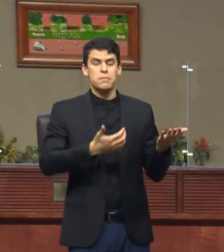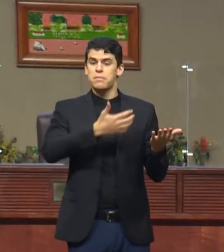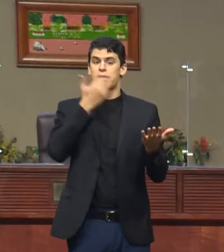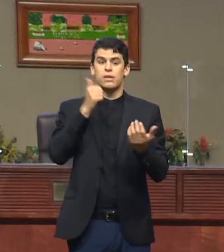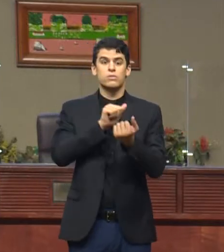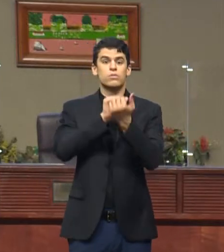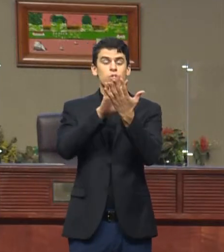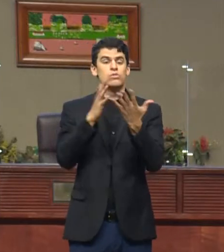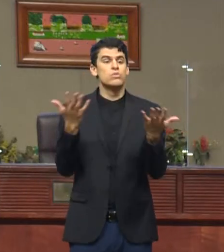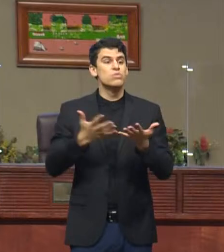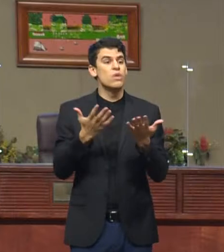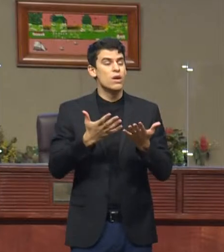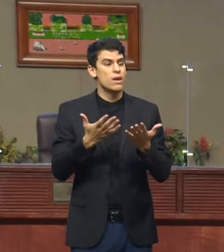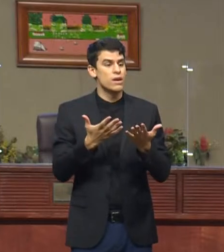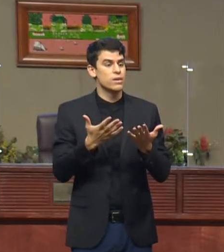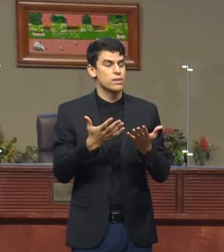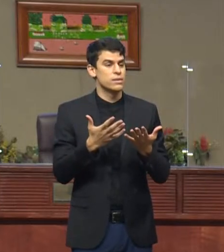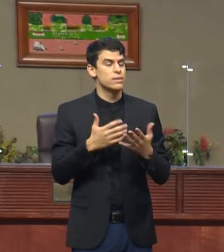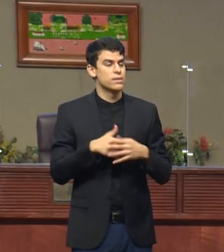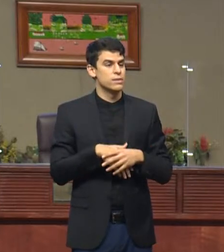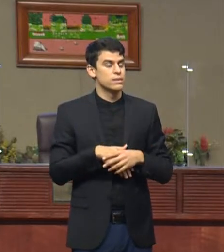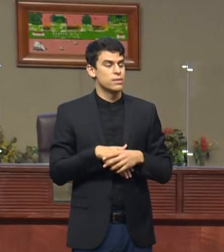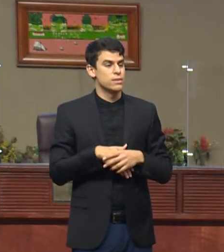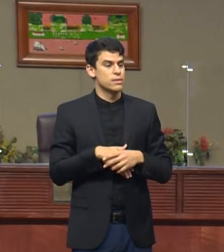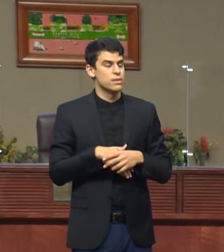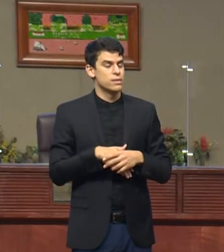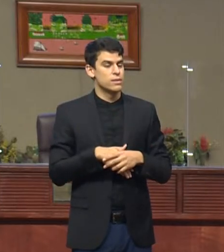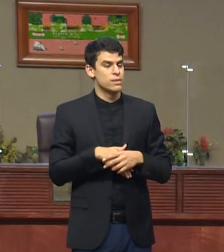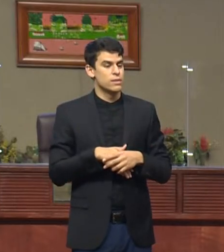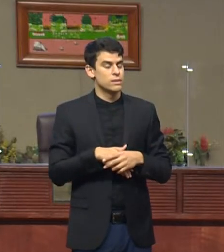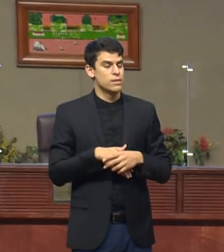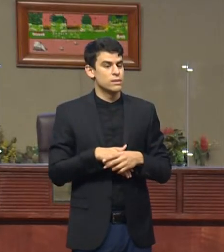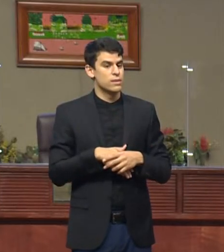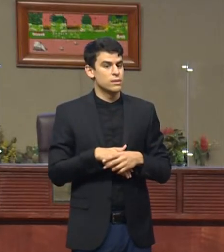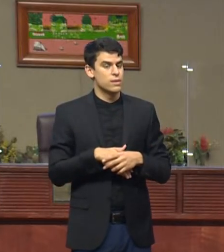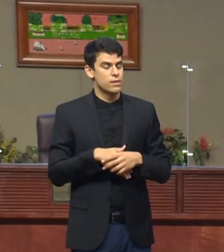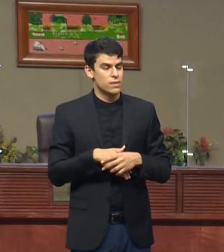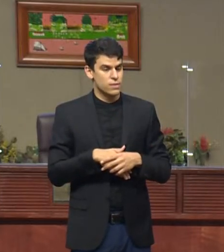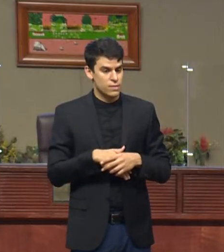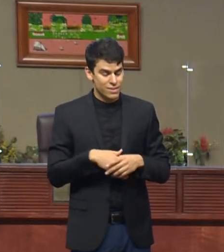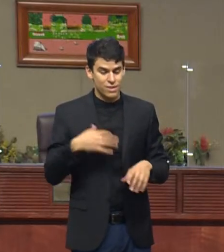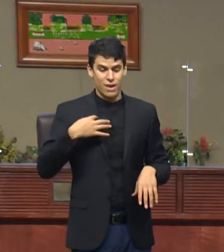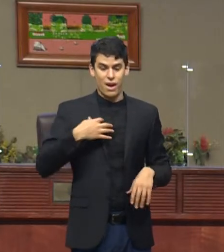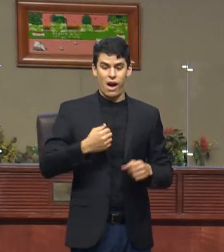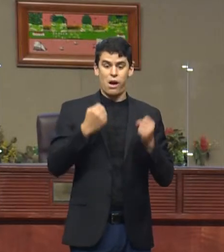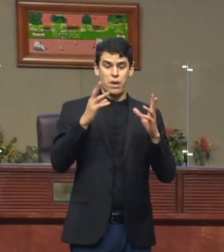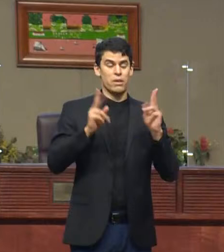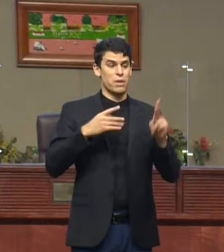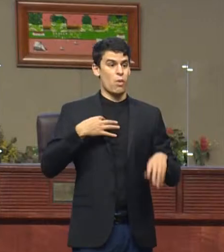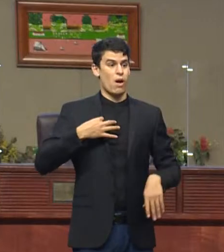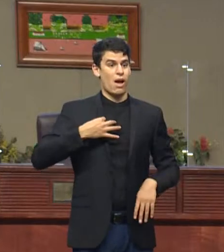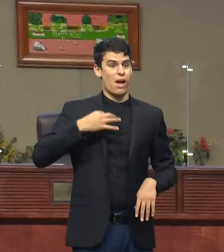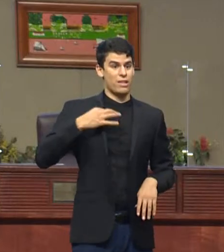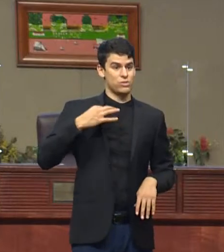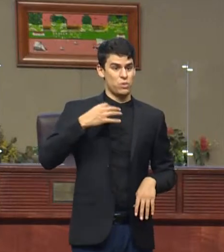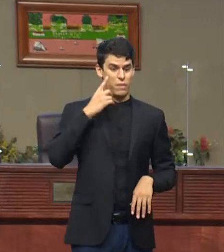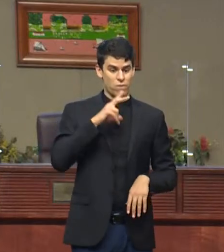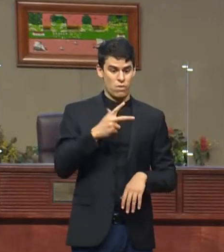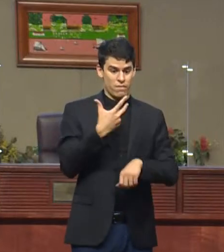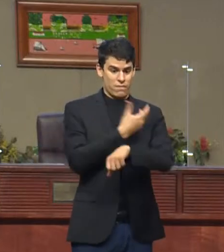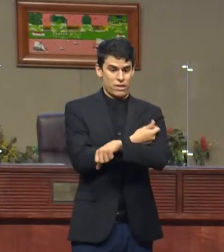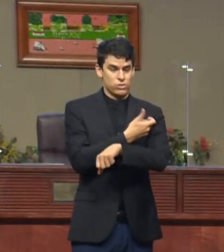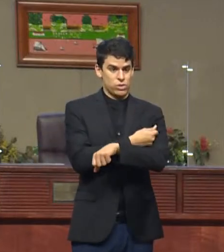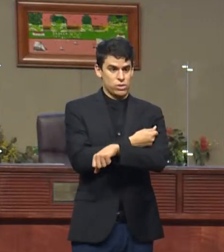to increase the total number of people who are residents of our county who are vaccinated against the